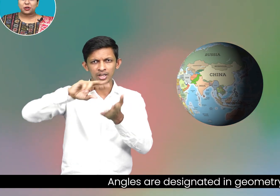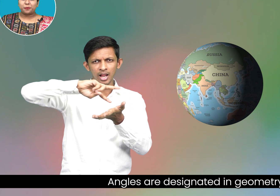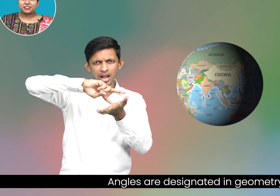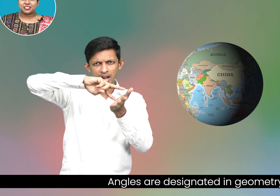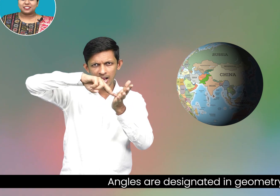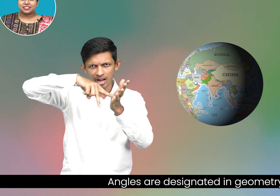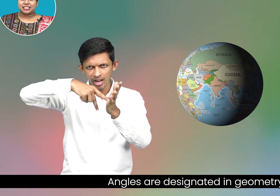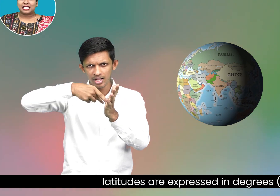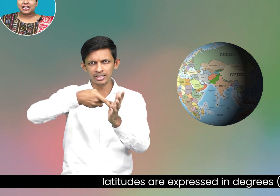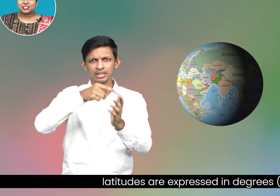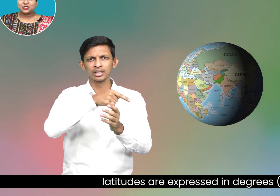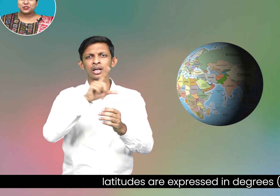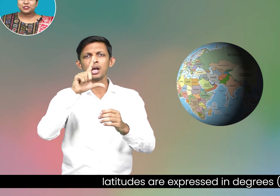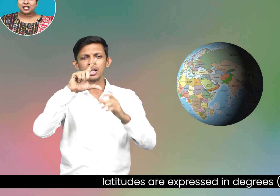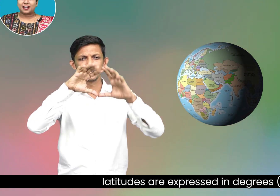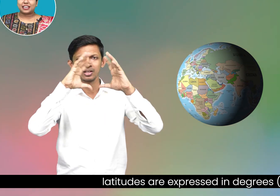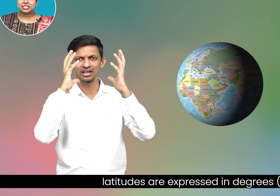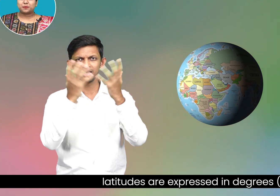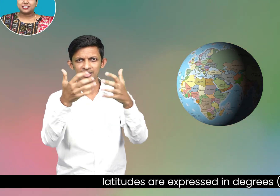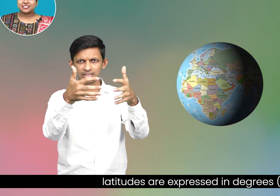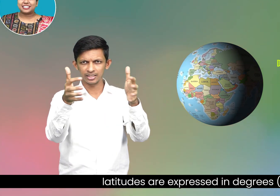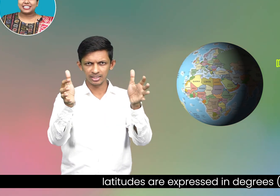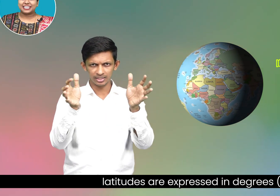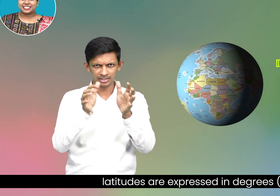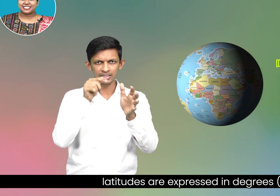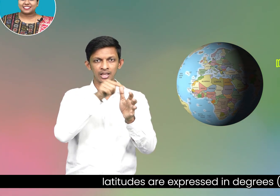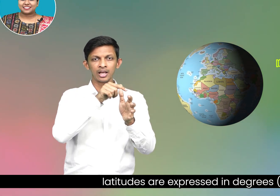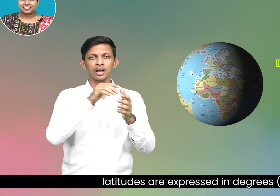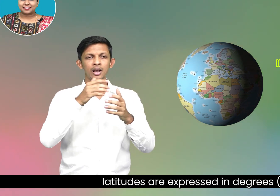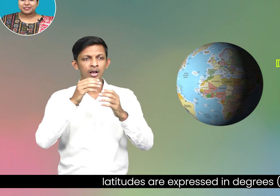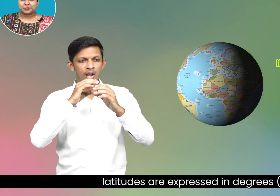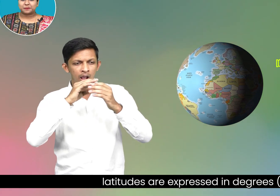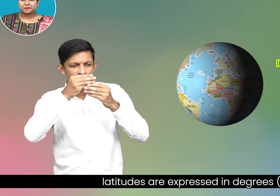in geometry, latitudes are expressed in degrees,